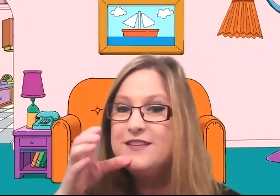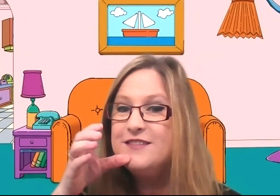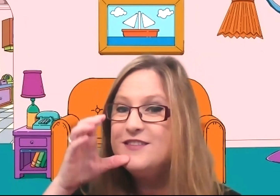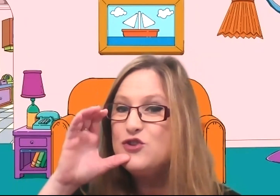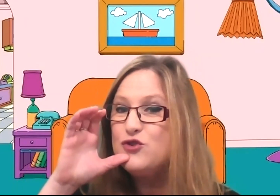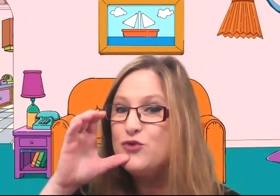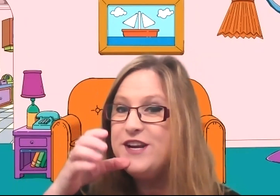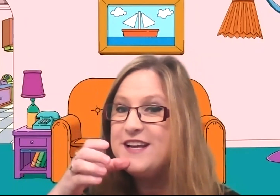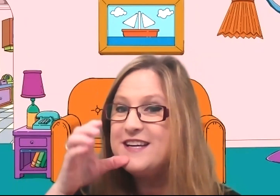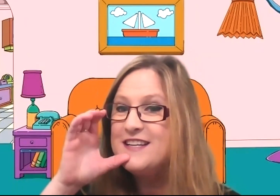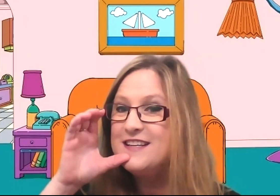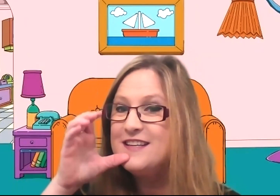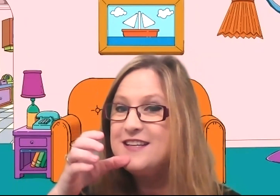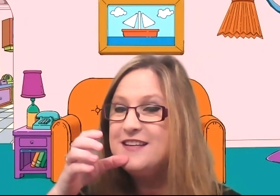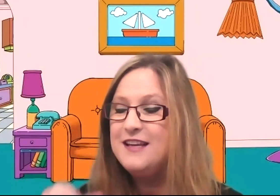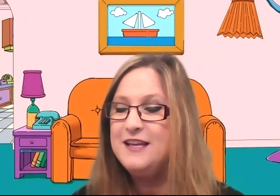drink. Drink.